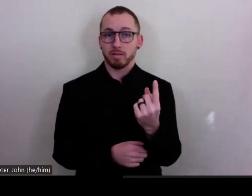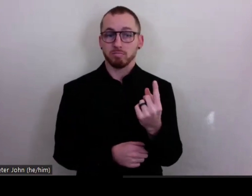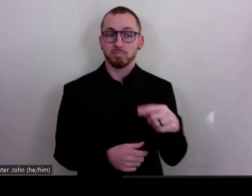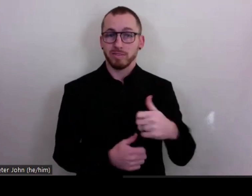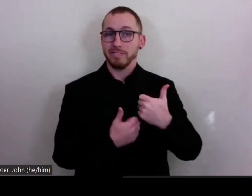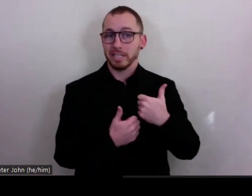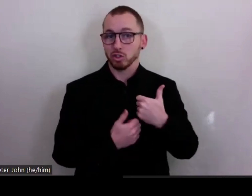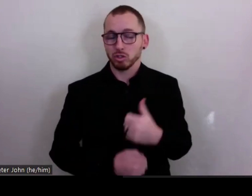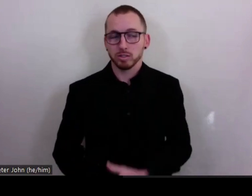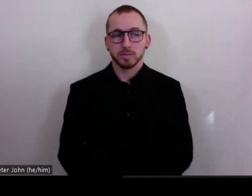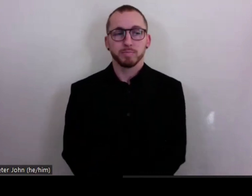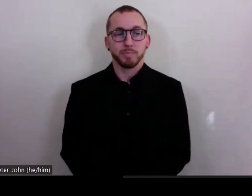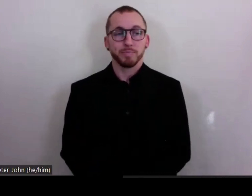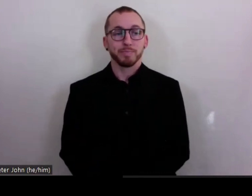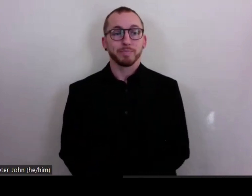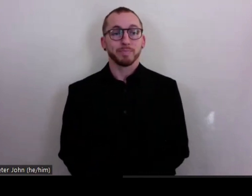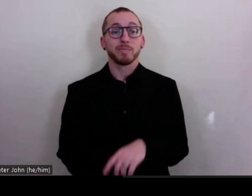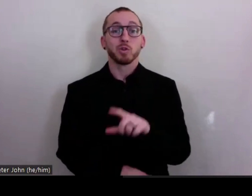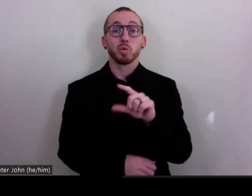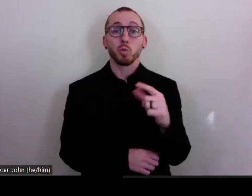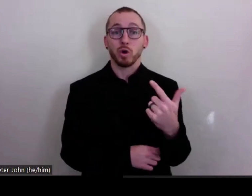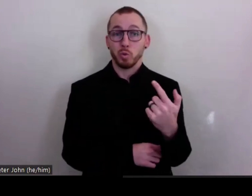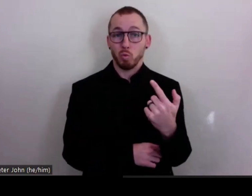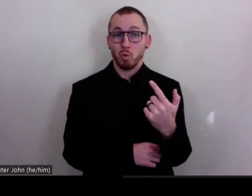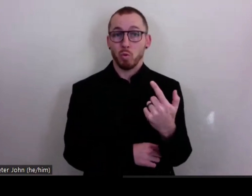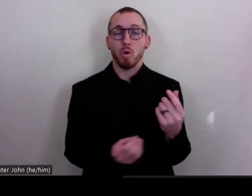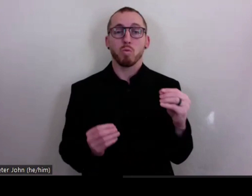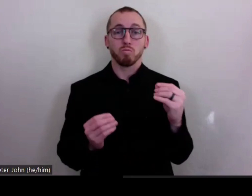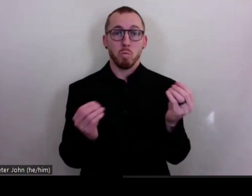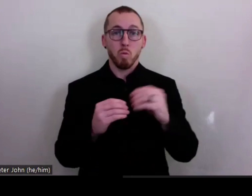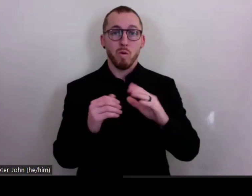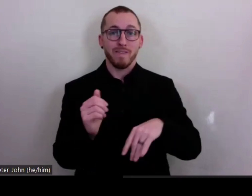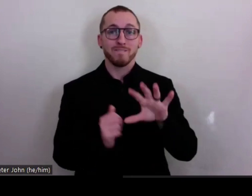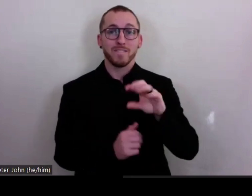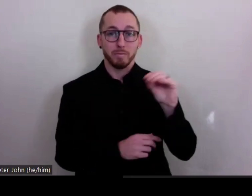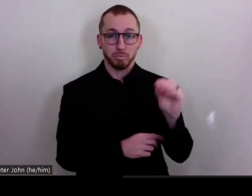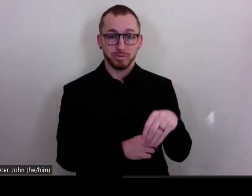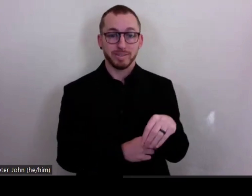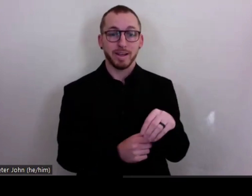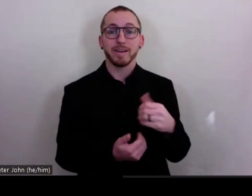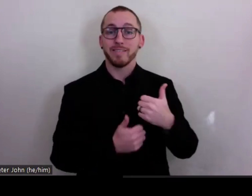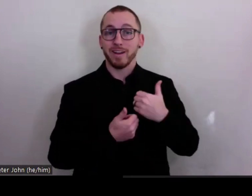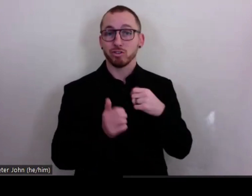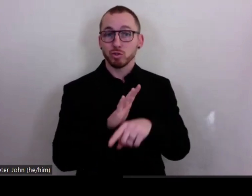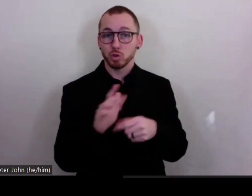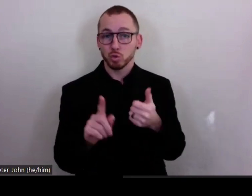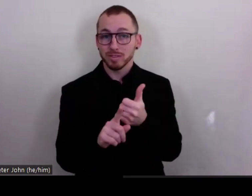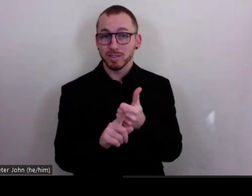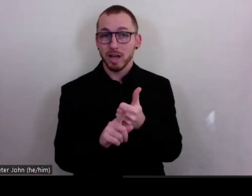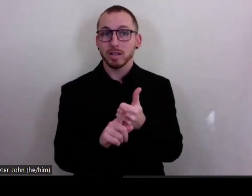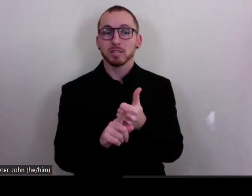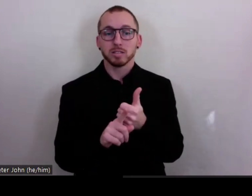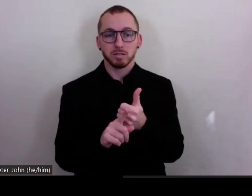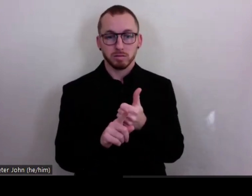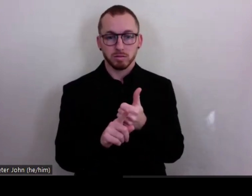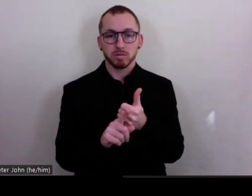in 2021, more than 50% of veterans' suicides occurred outside of the Veterans Health